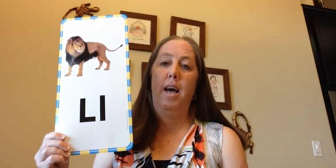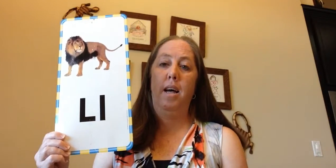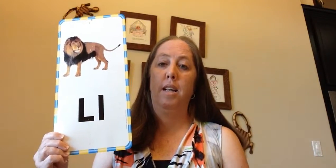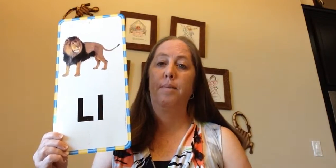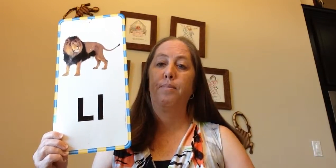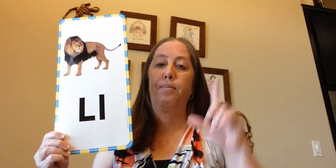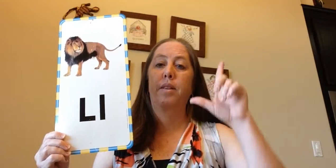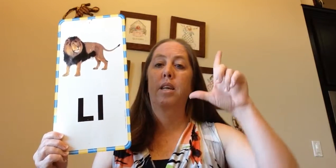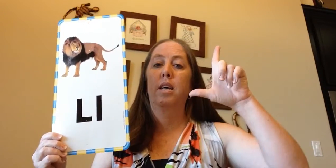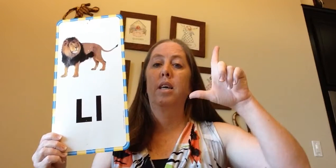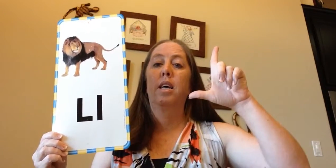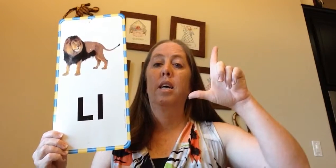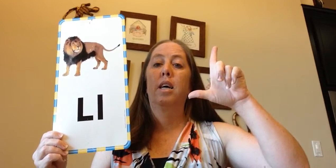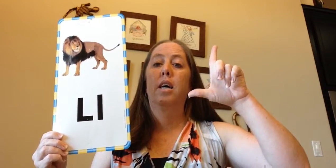L.